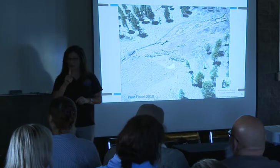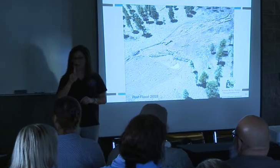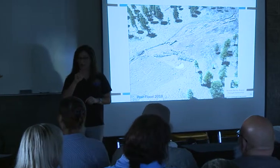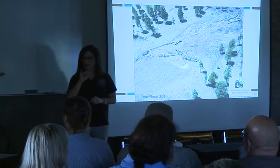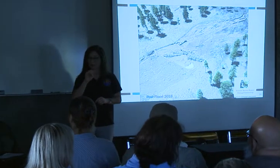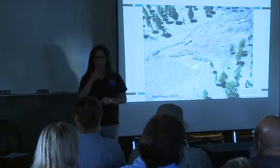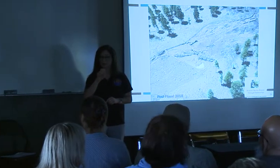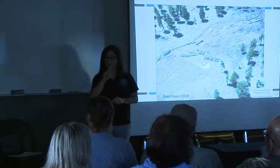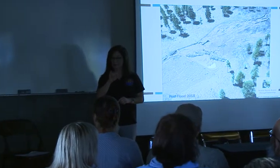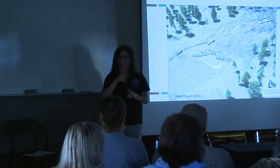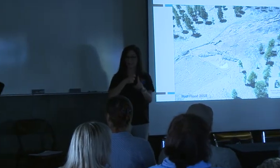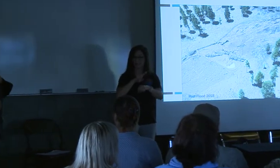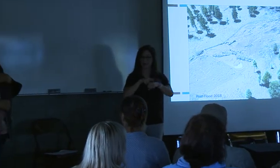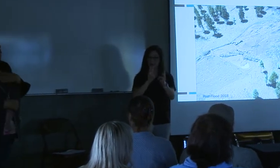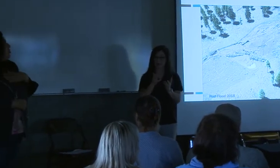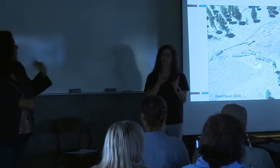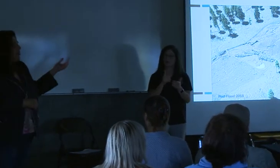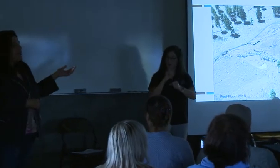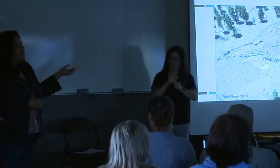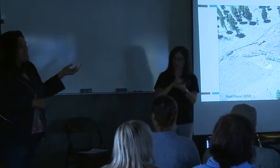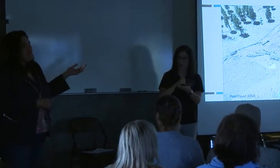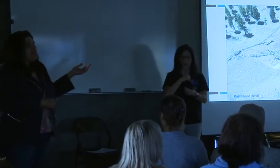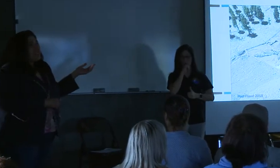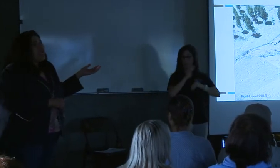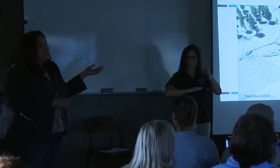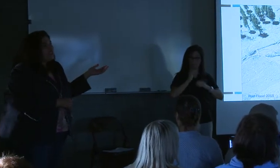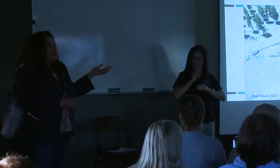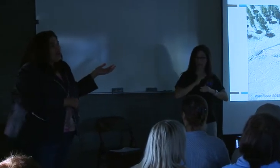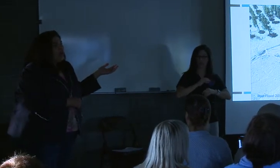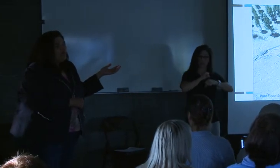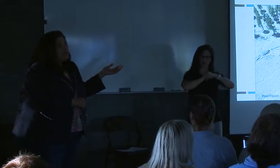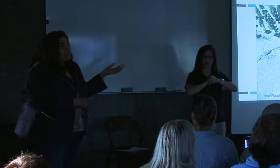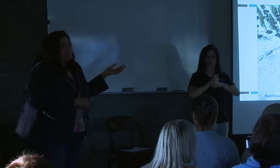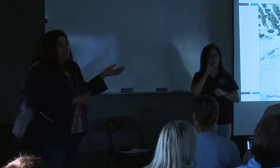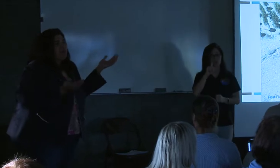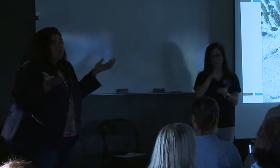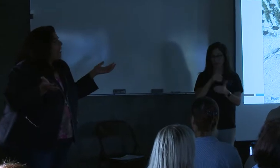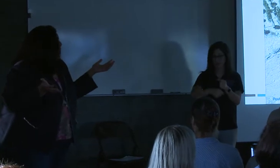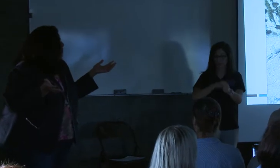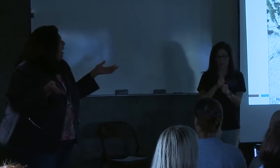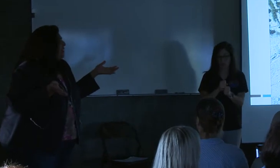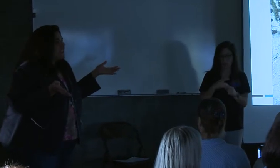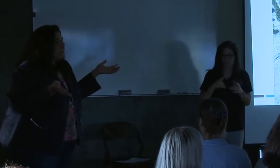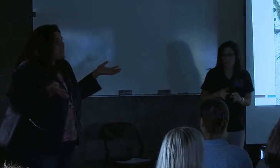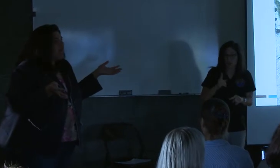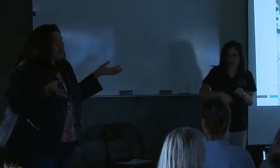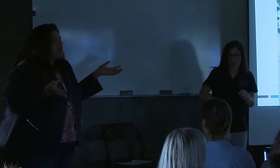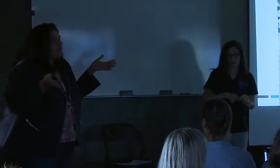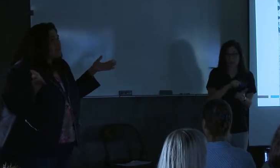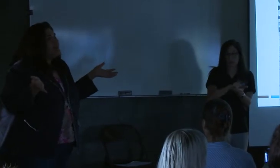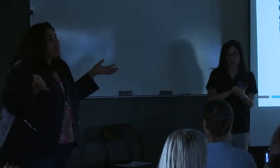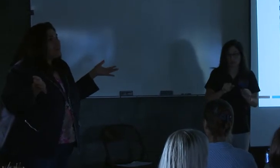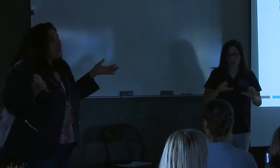confirmed that. We can't, we won't build a structure to a thousand-year rain event. We can't. I mean, we just, we don't have the capacity to do